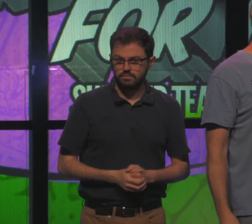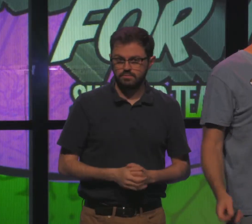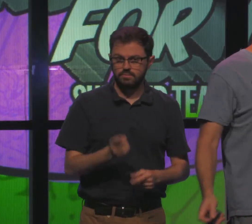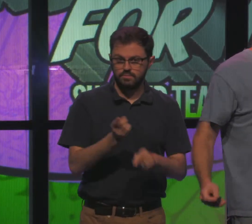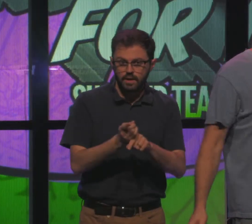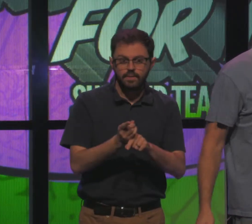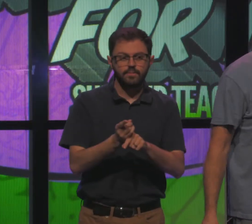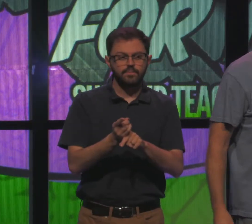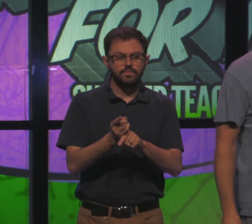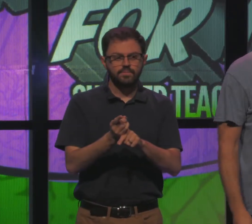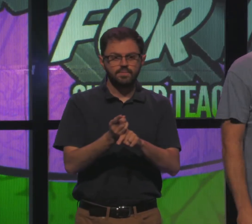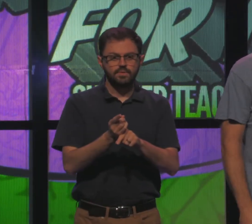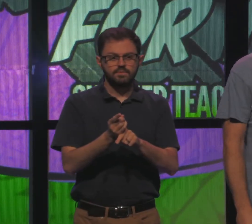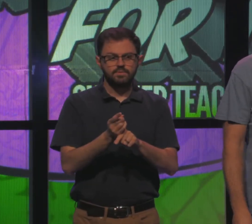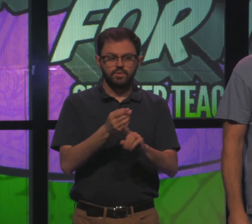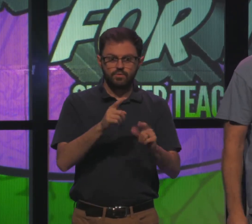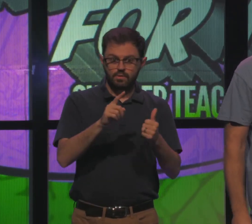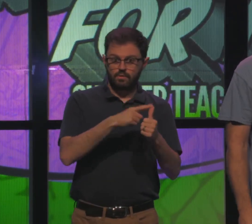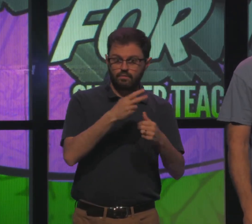Right? They were vegetarians.